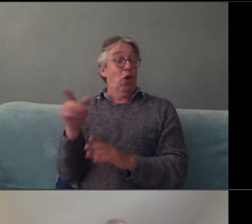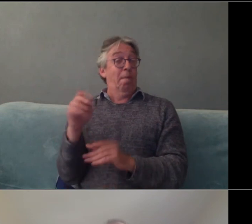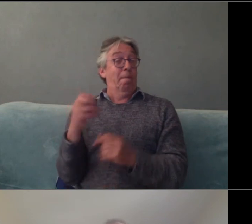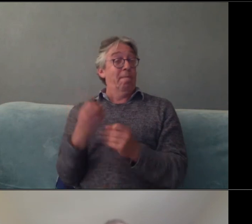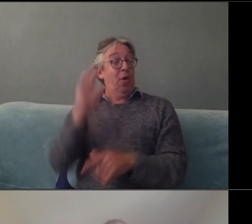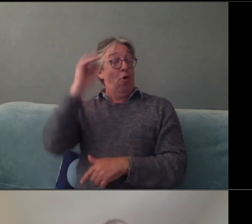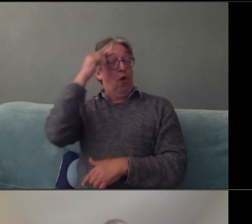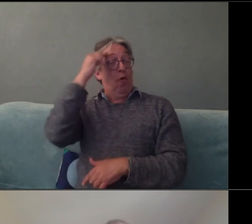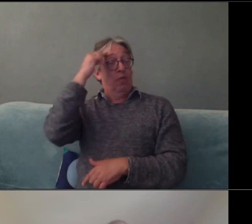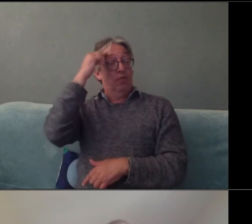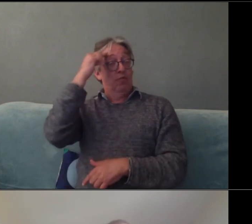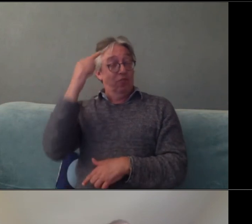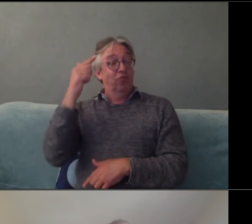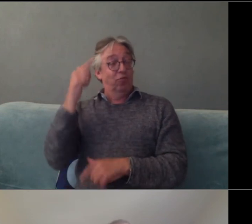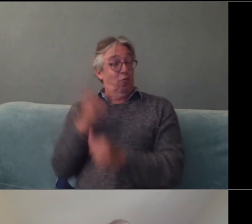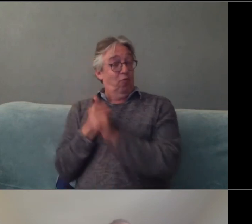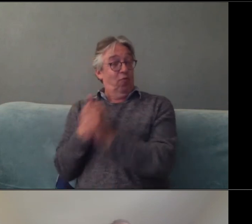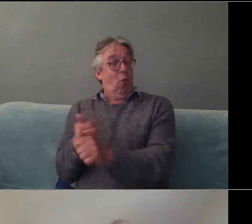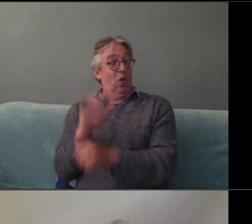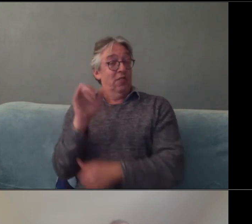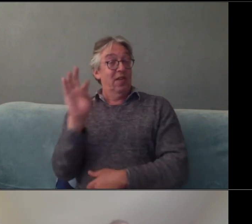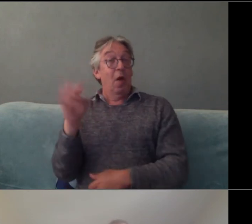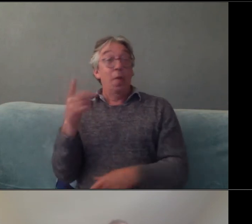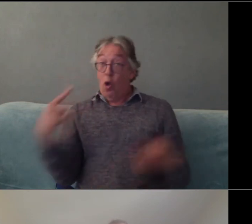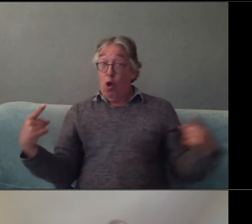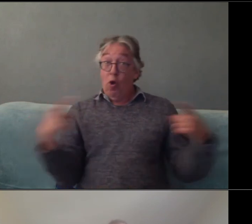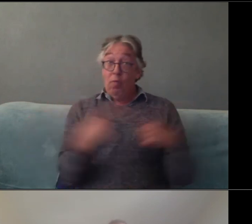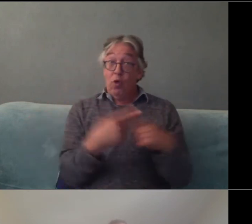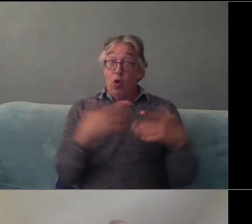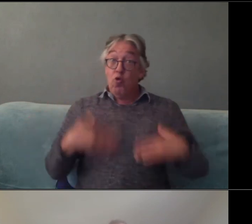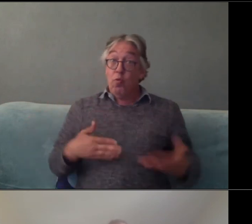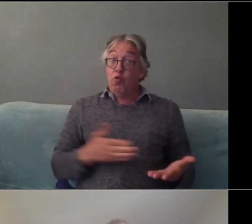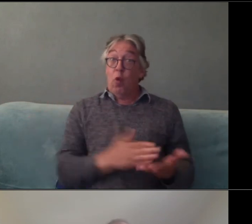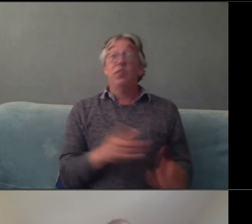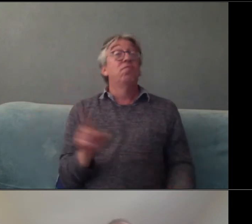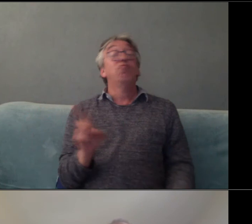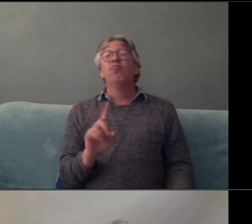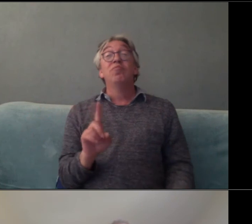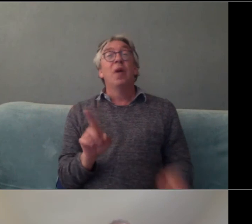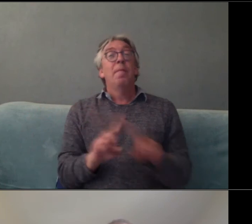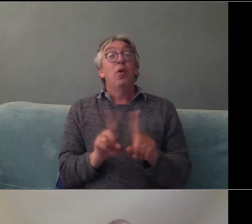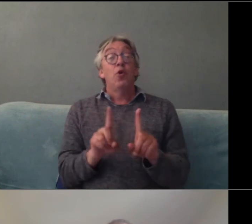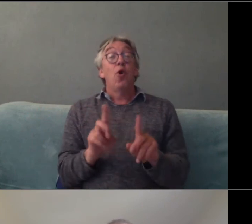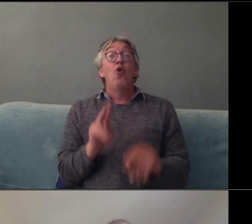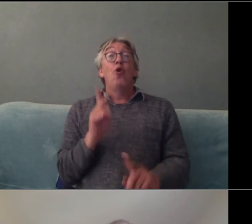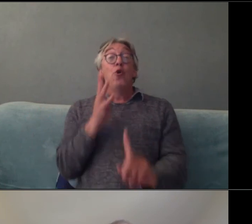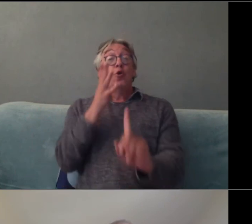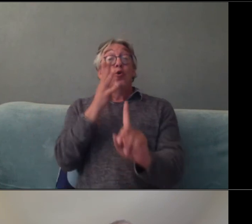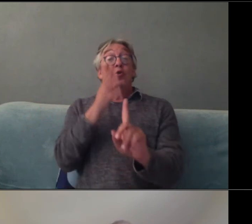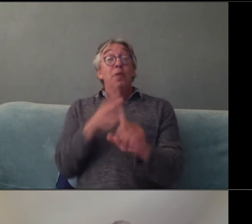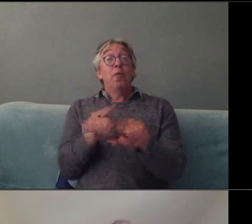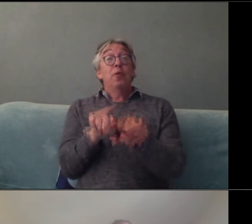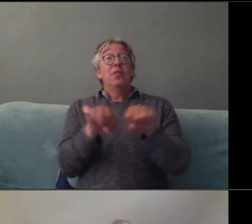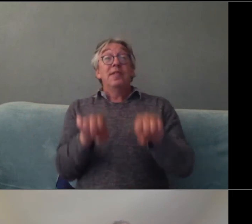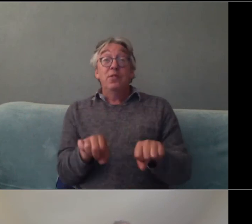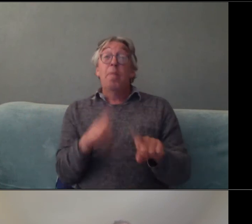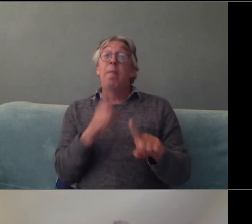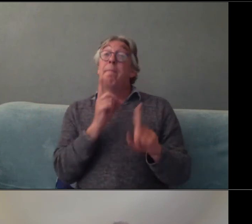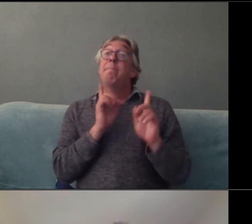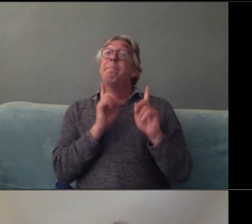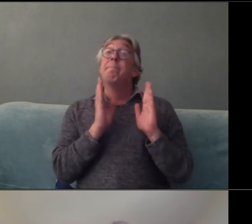human rights-based approach. I think we have to be really clear that an assessment system should be driven by the